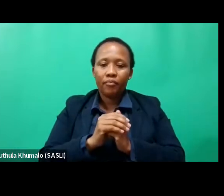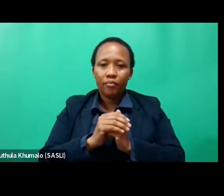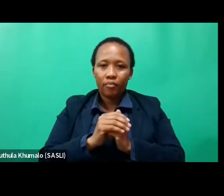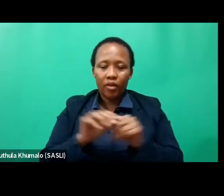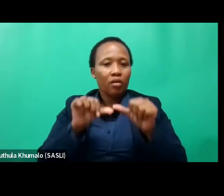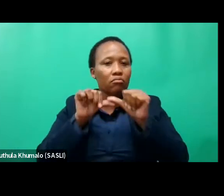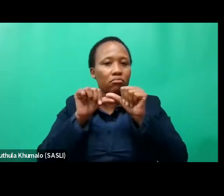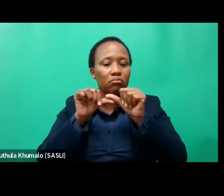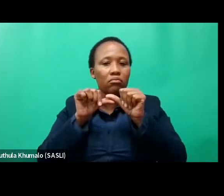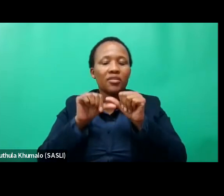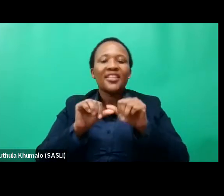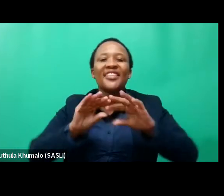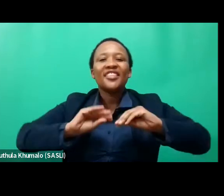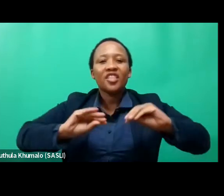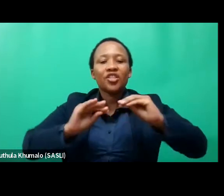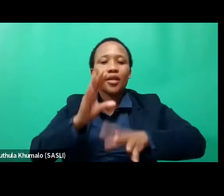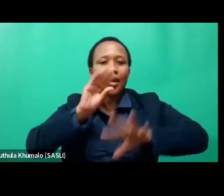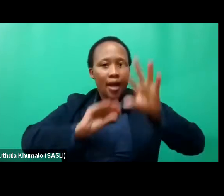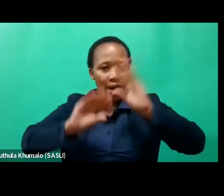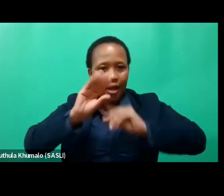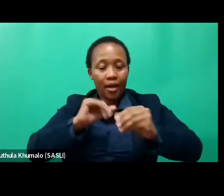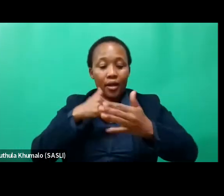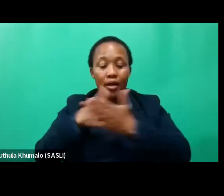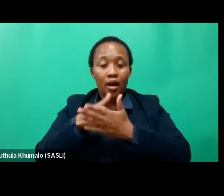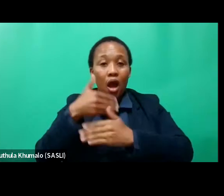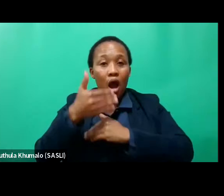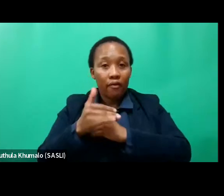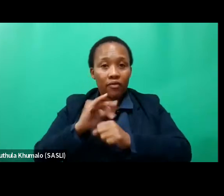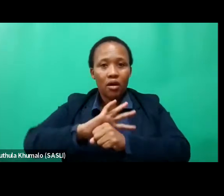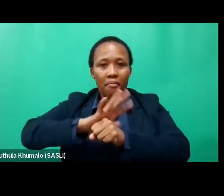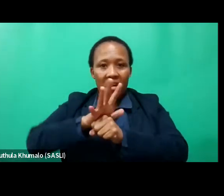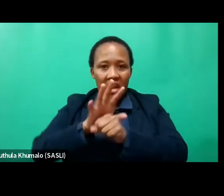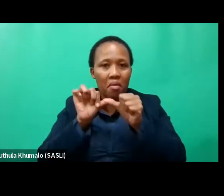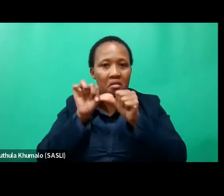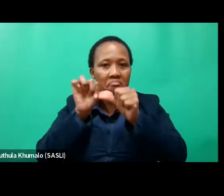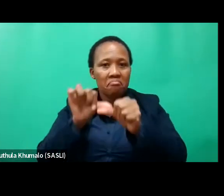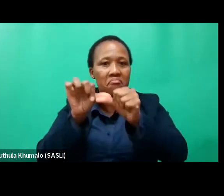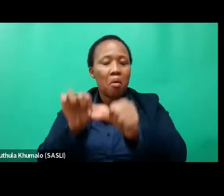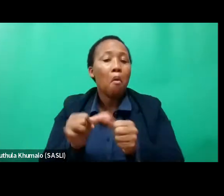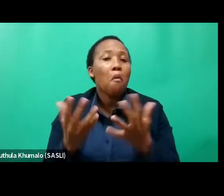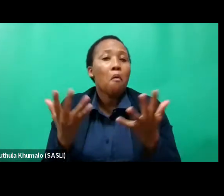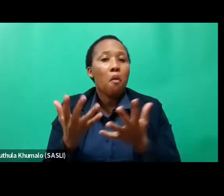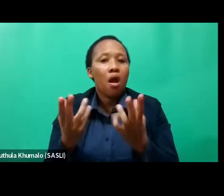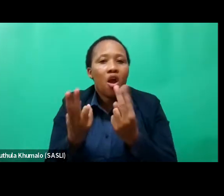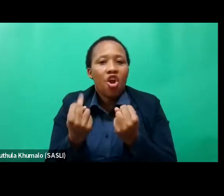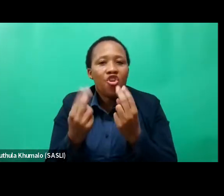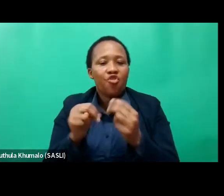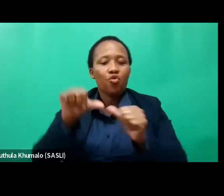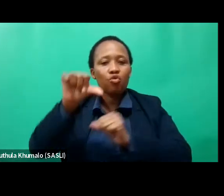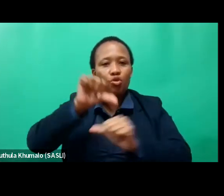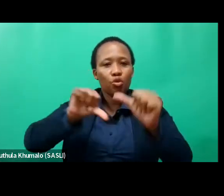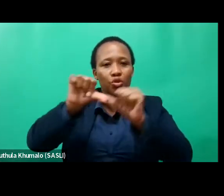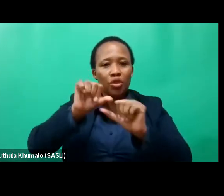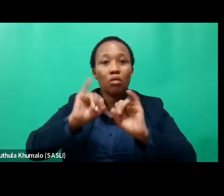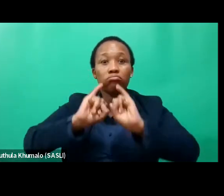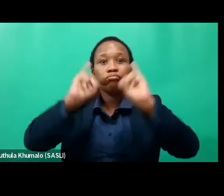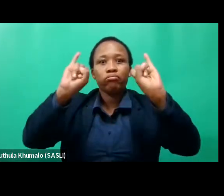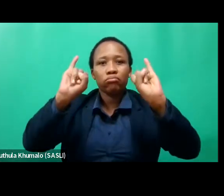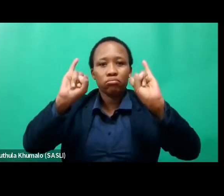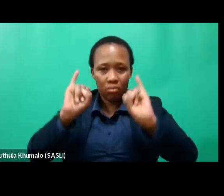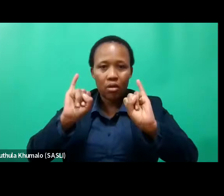Learning Models After the Pandemic in a New Social and Economic Crisis, the Case of Sri Lanka.